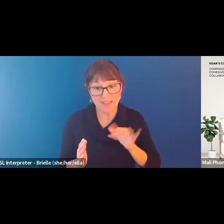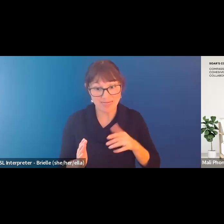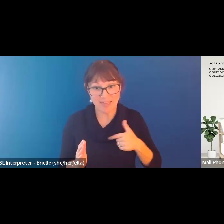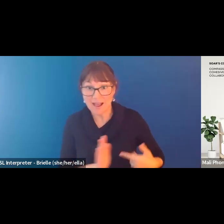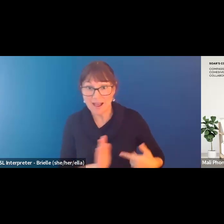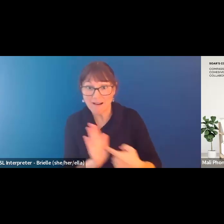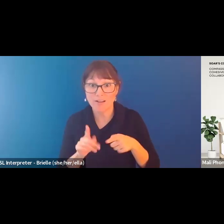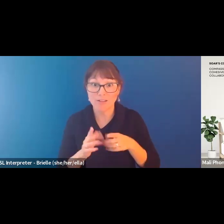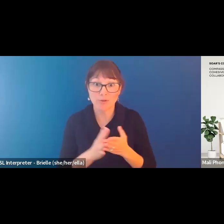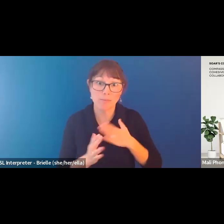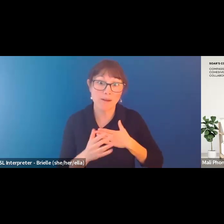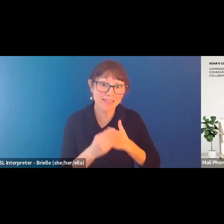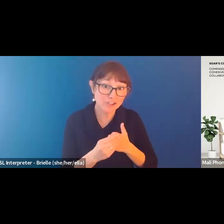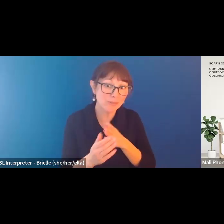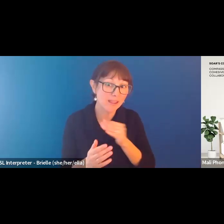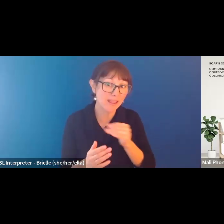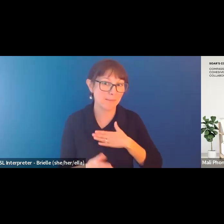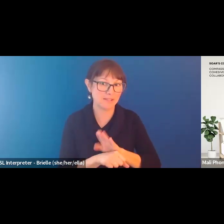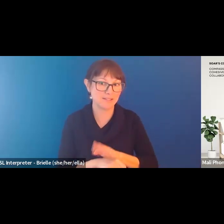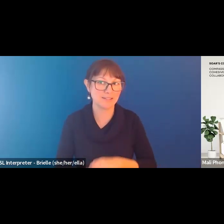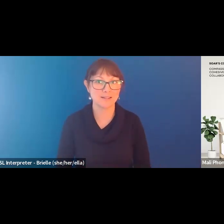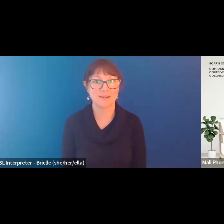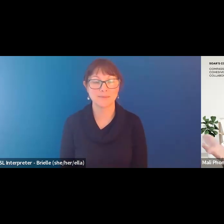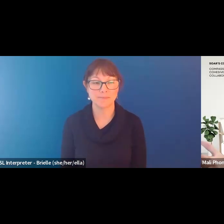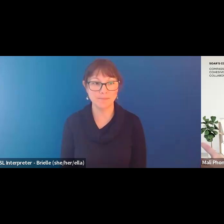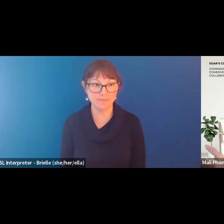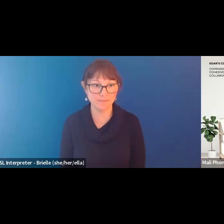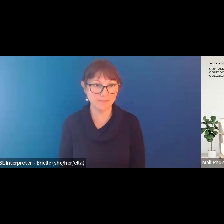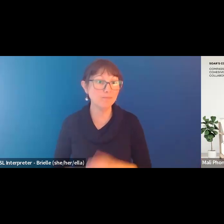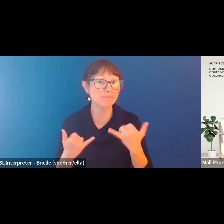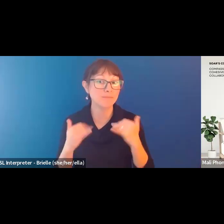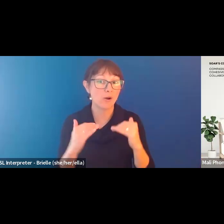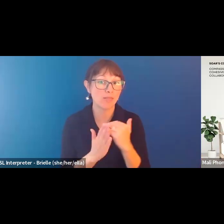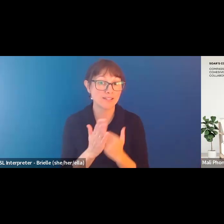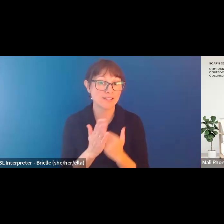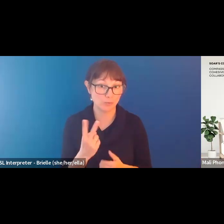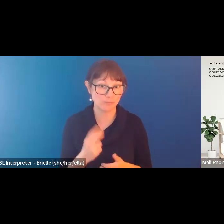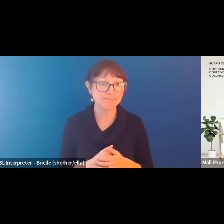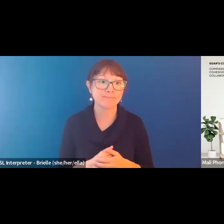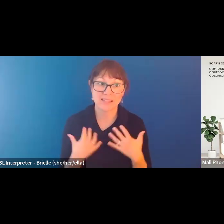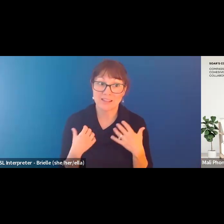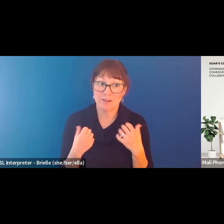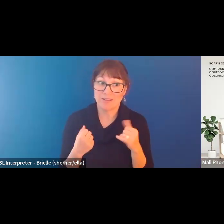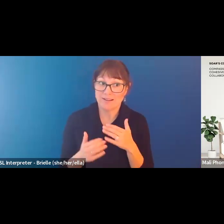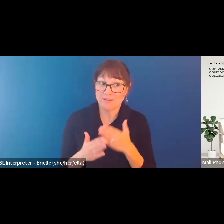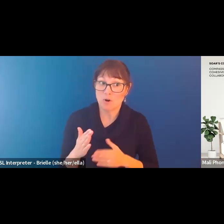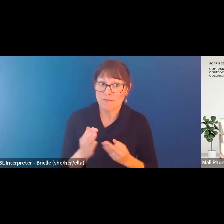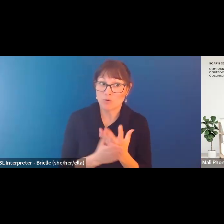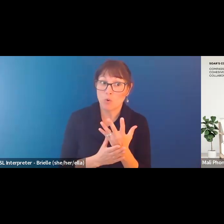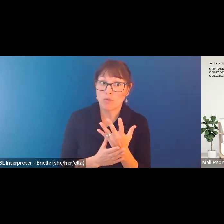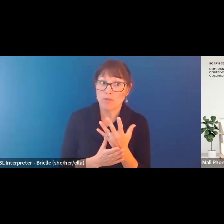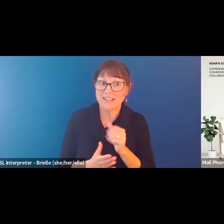my leadership and through my business. Lesson two, healing as part of growth and self-awareness